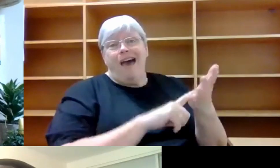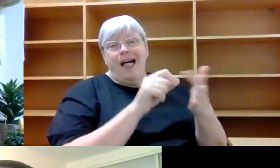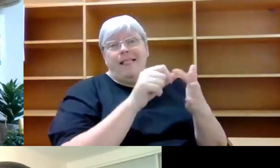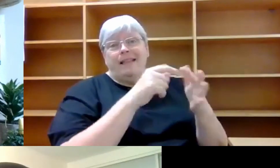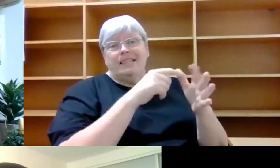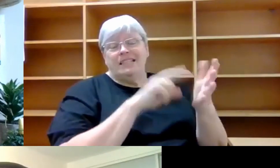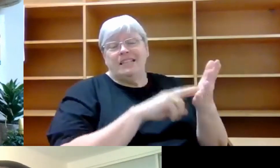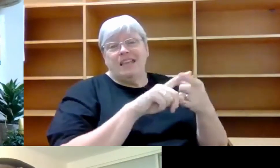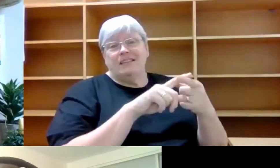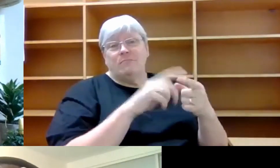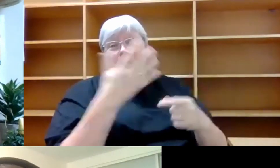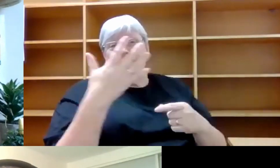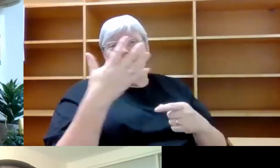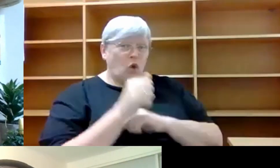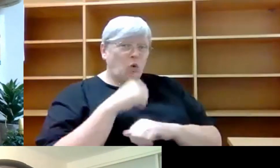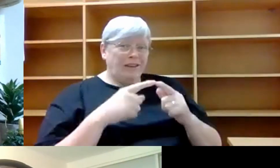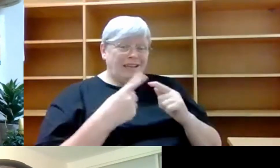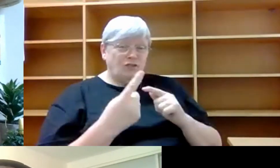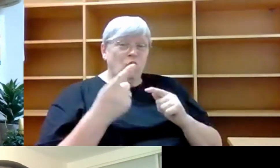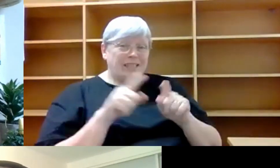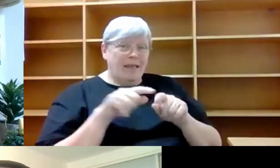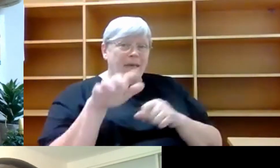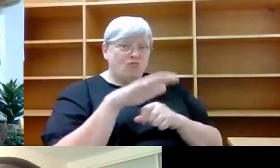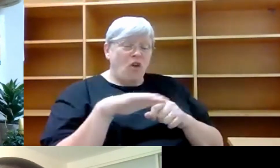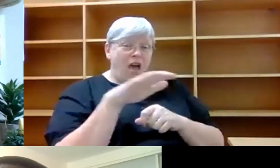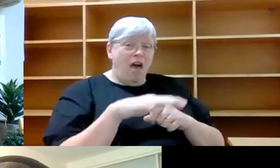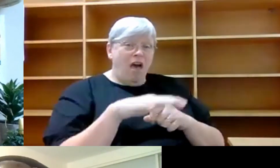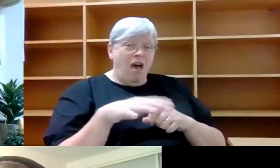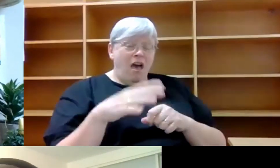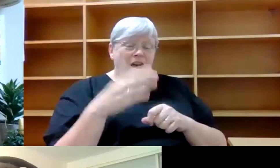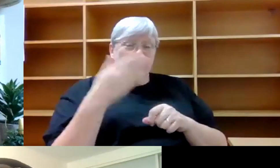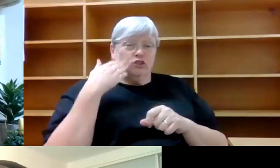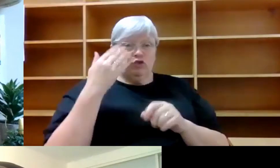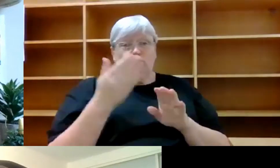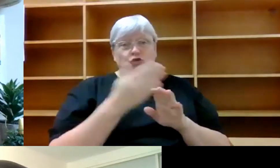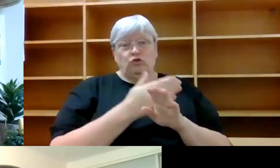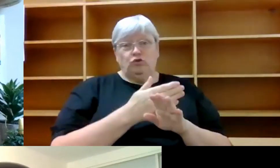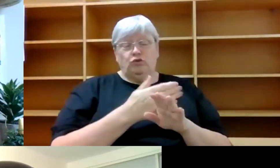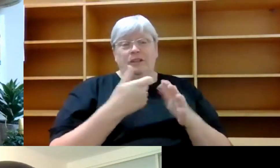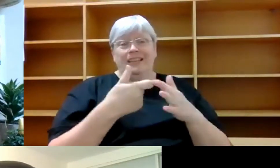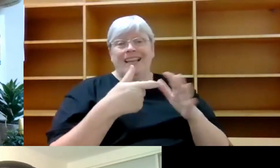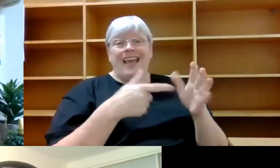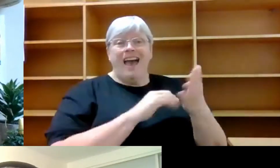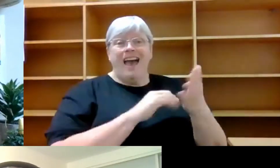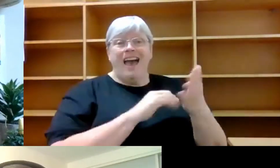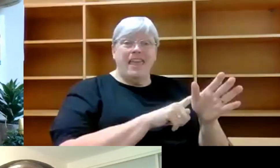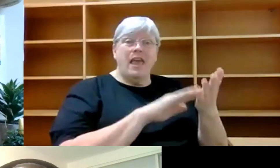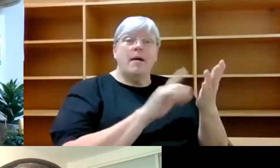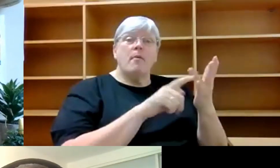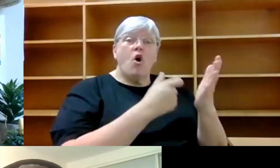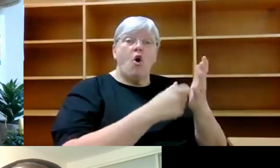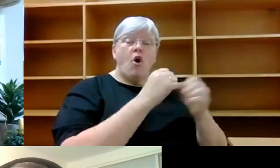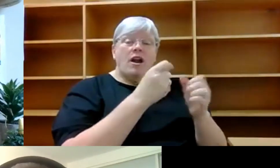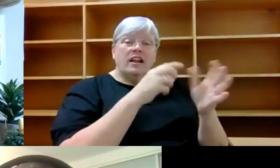500 years ago. And so, in fact, just before that, Captain Morgan owned that property, him